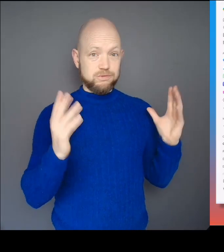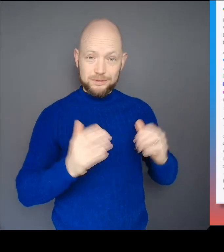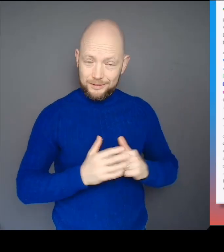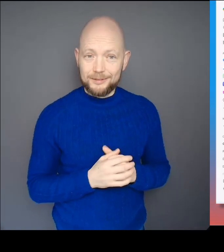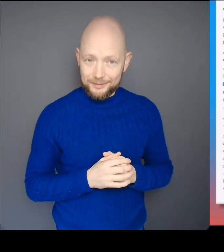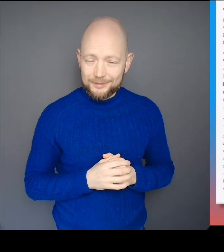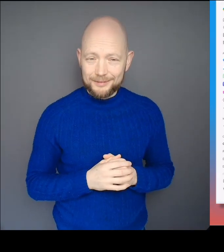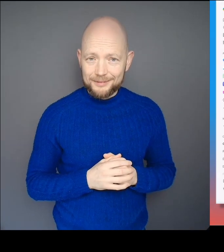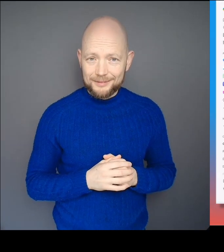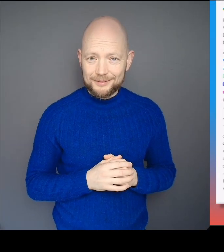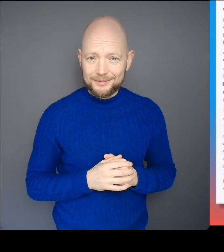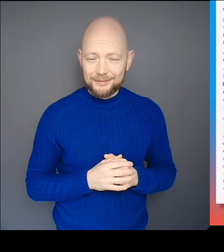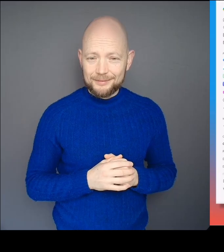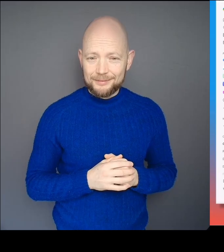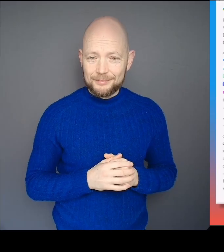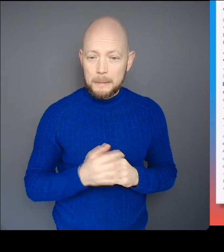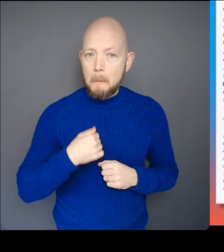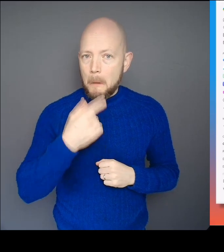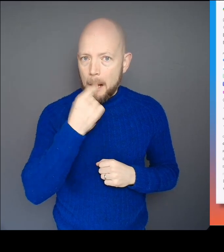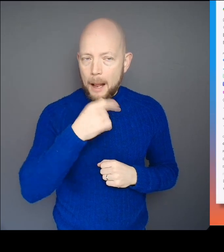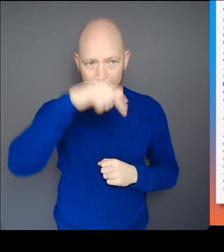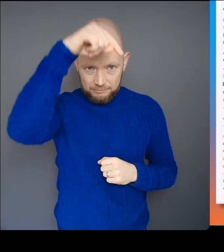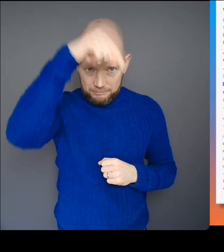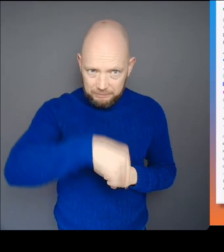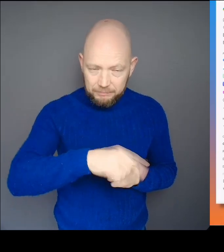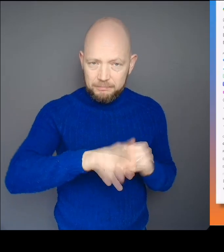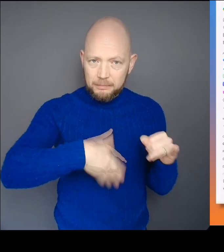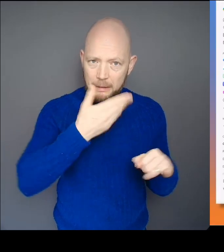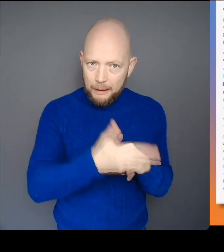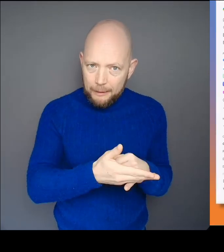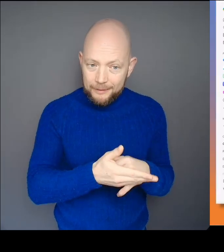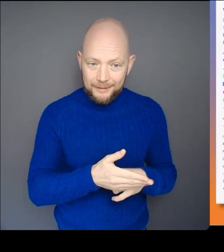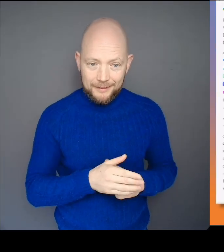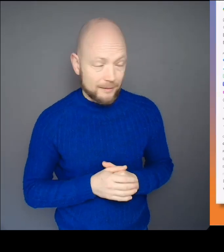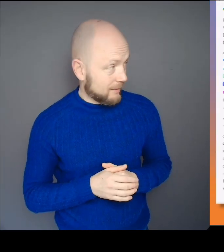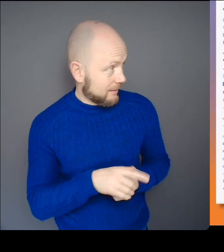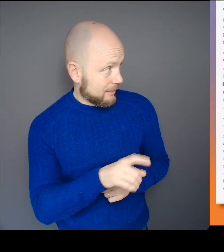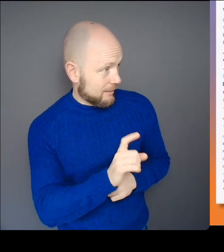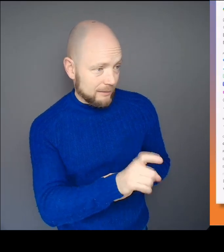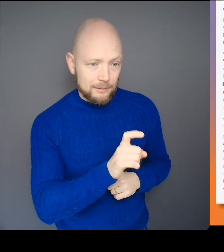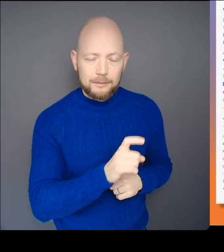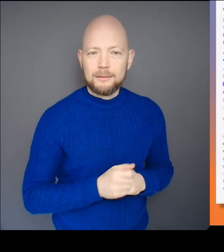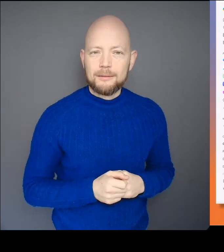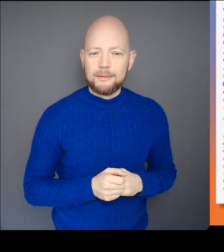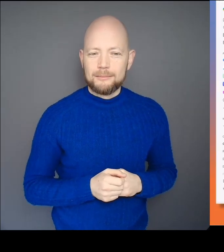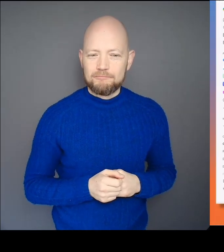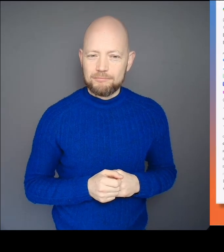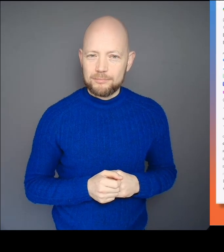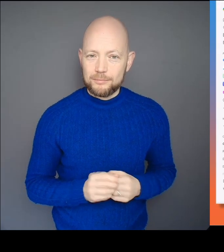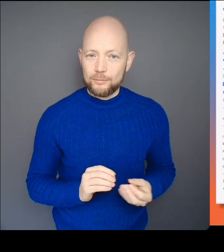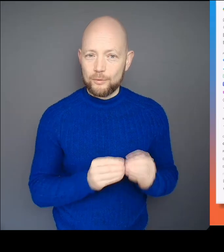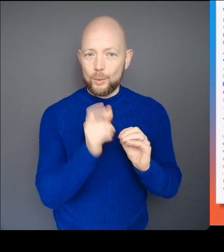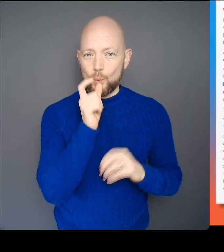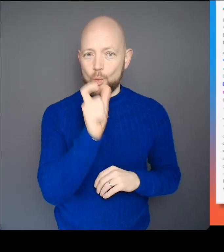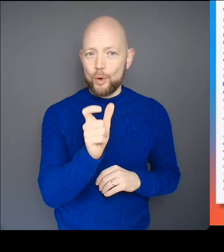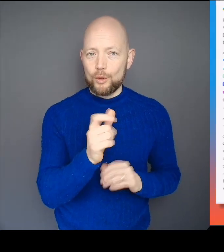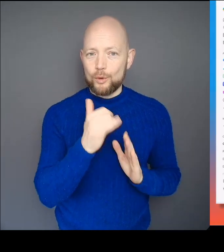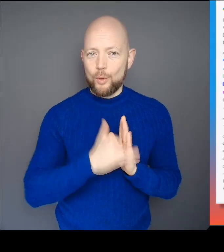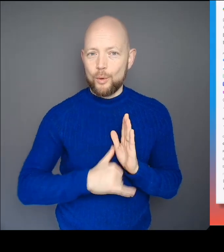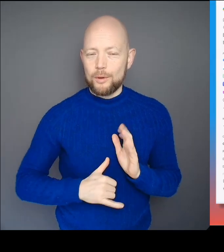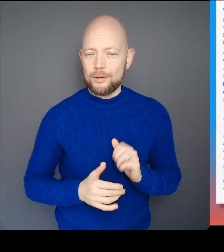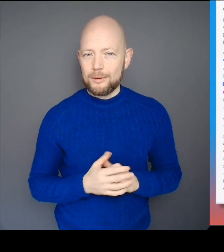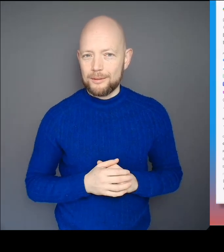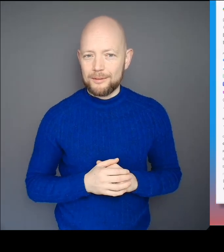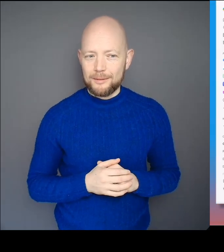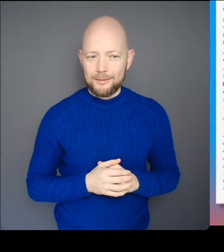of information that's in here. And then I can take this, if I go all the way down to the bottom here, and choose